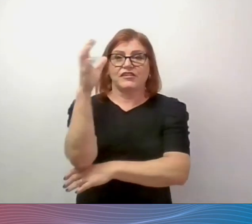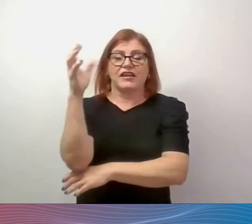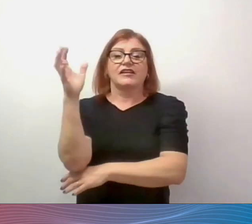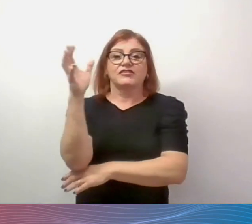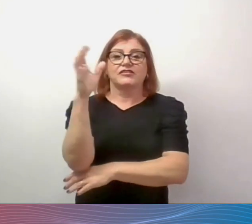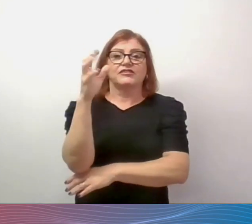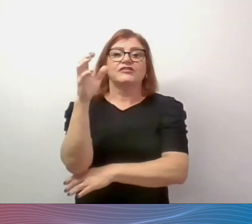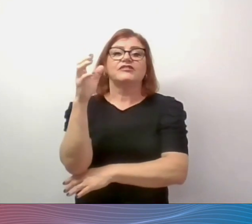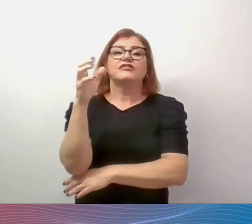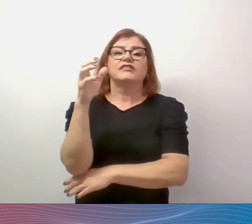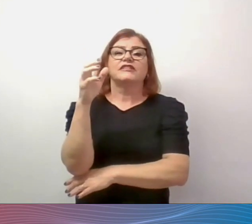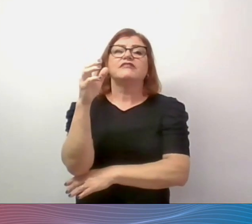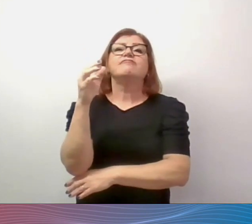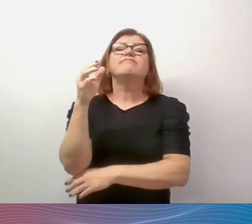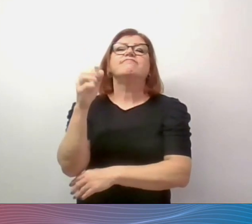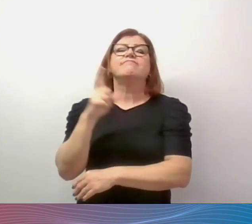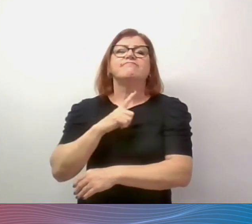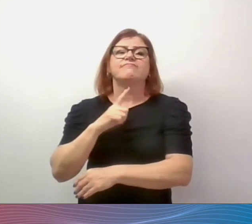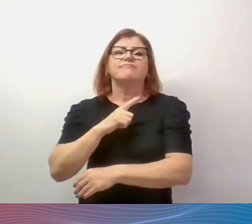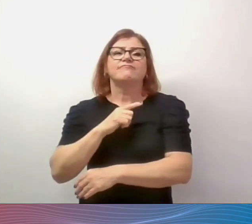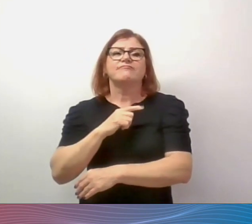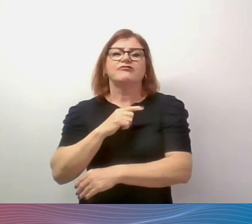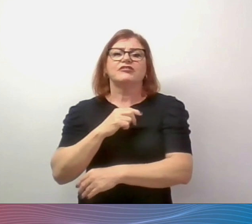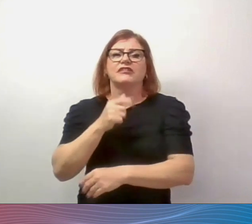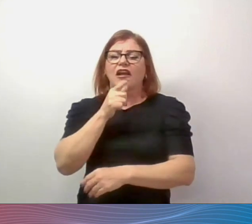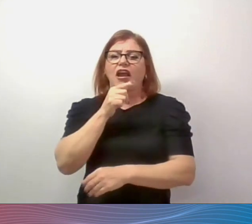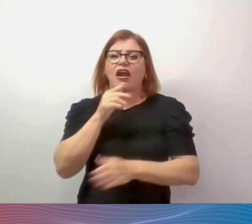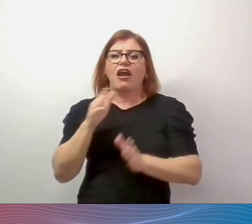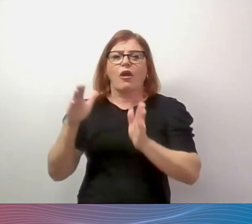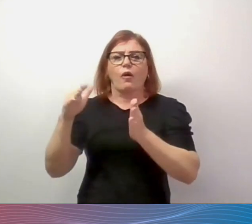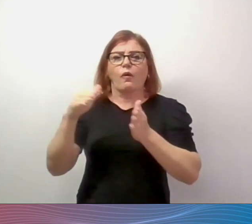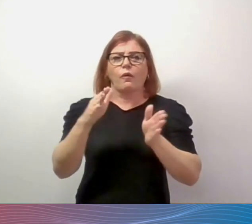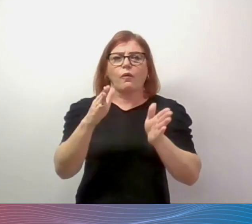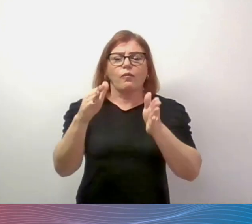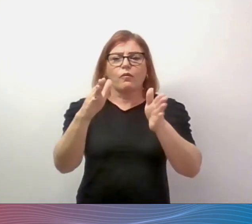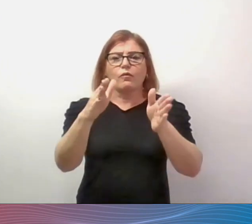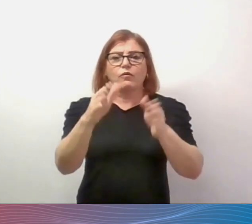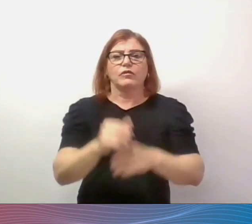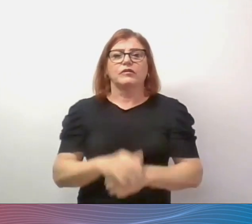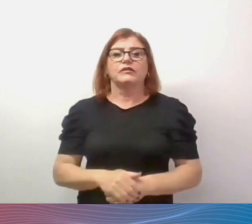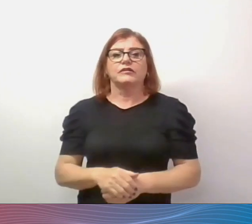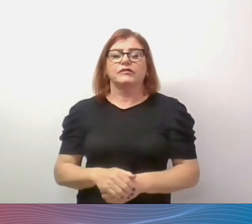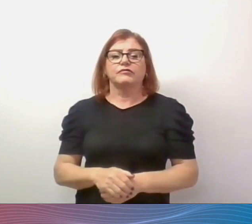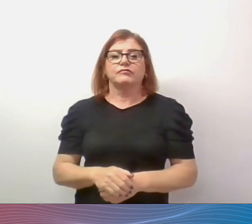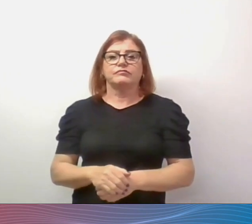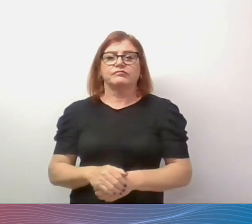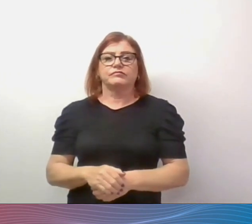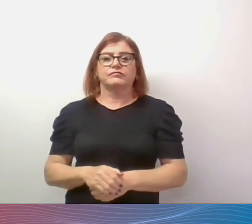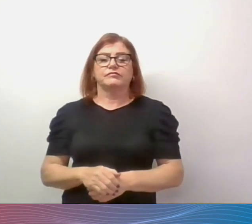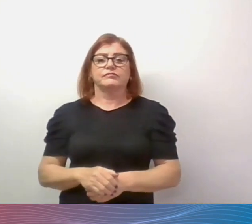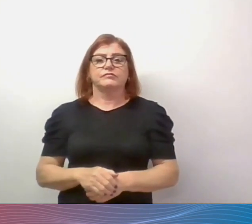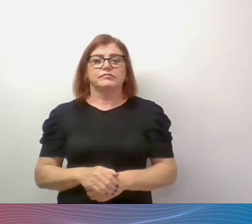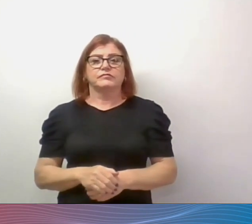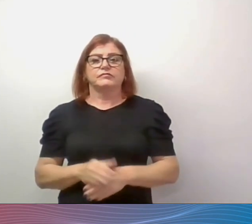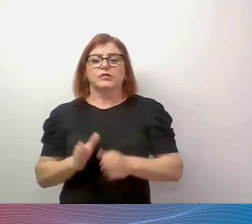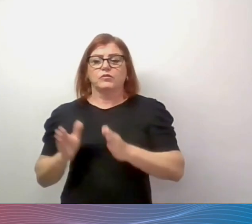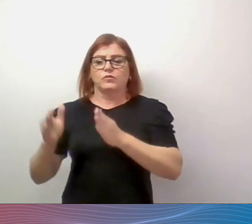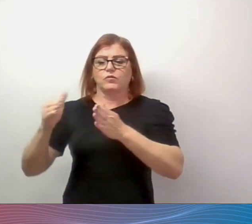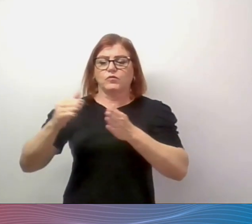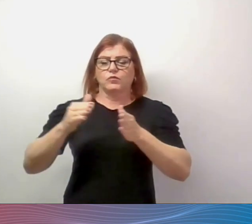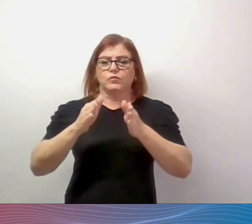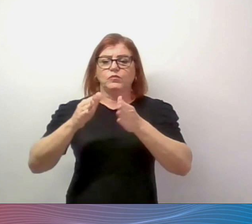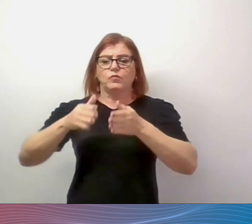rio. From the Garden of Eden, there was a river flowing. Esse rio saía e dividia-se em